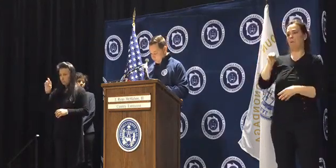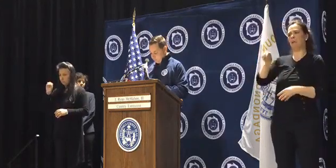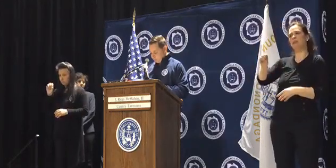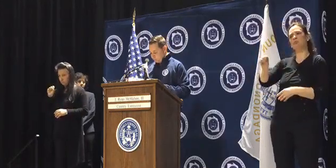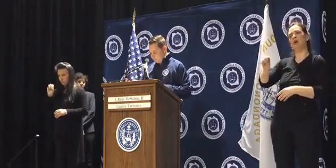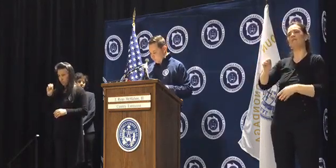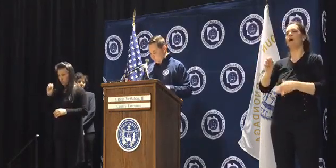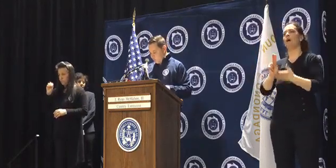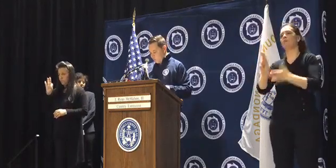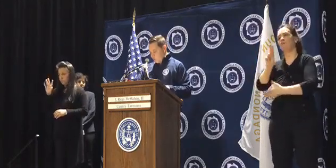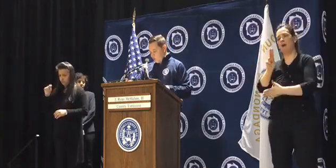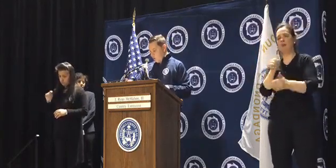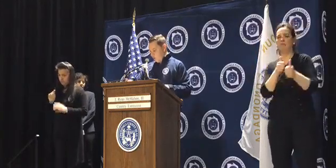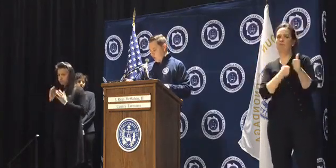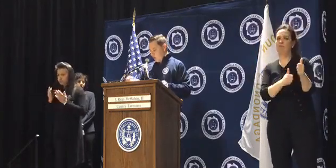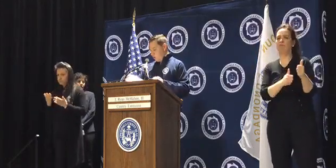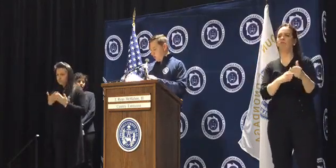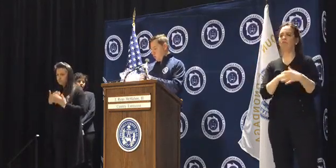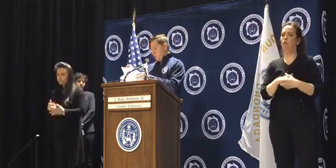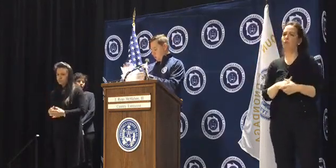virus.